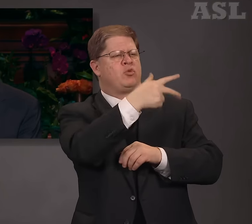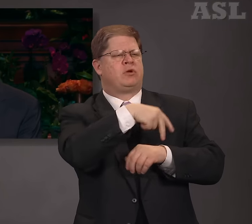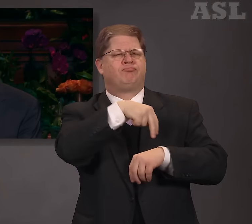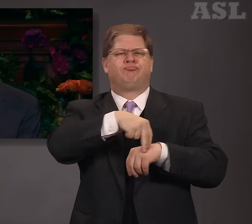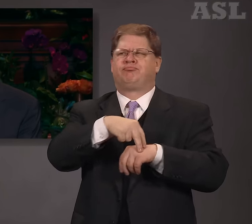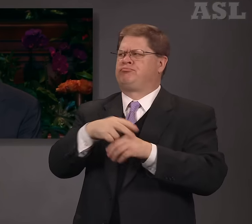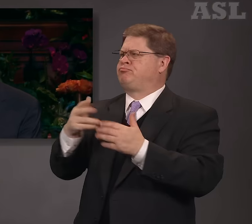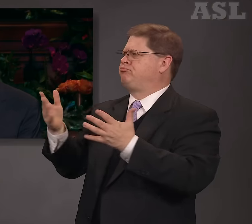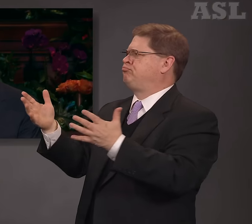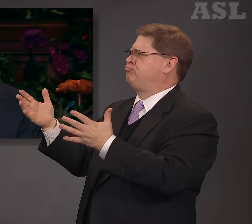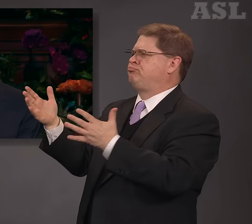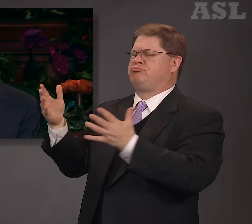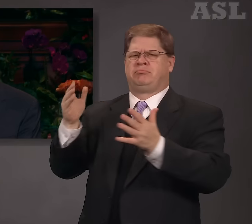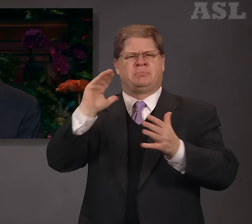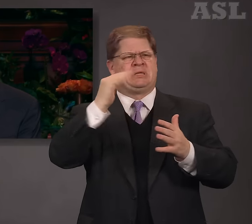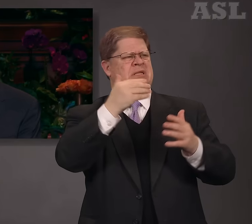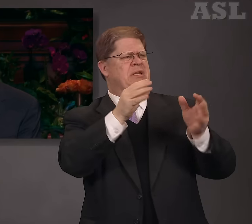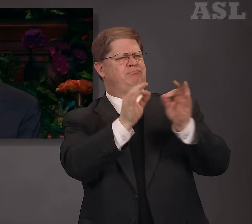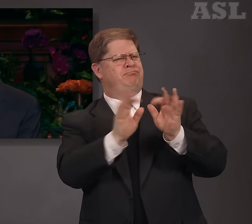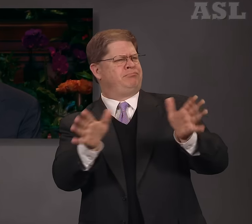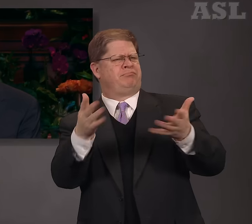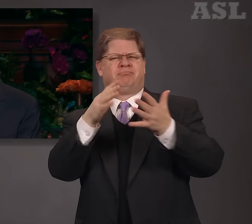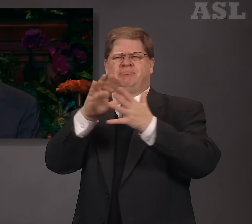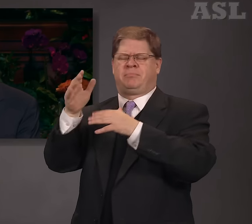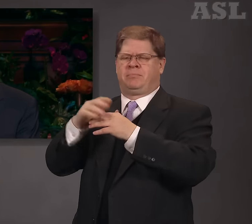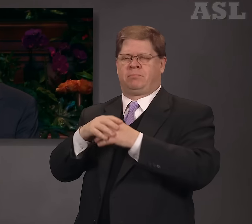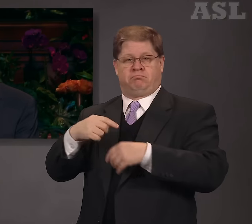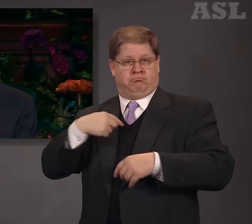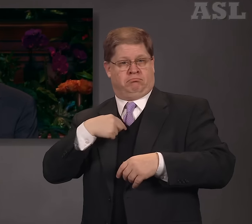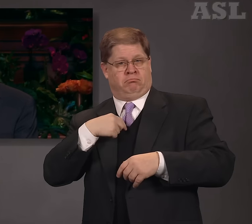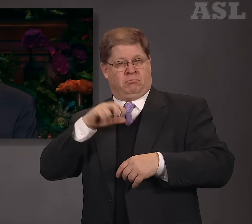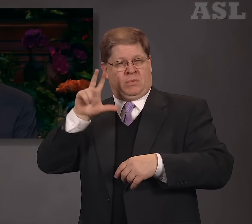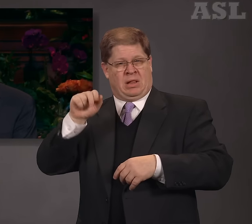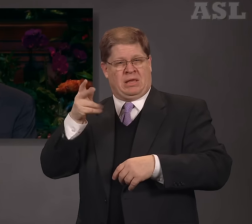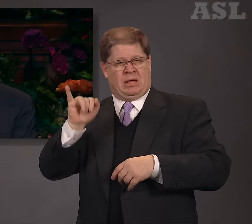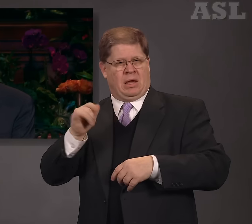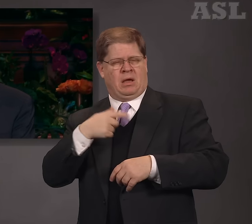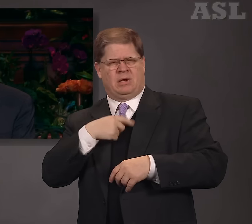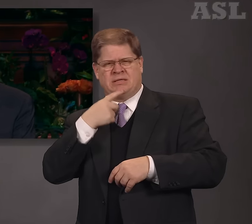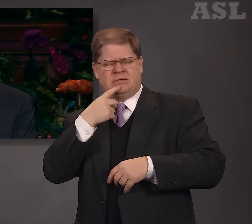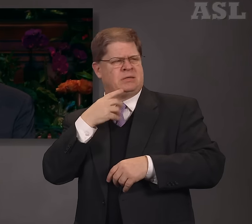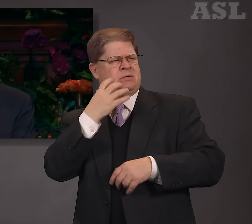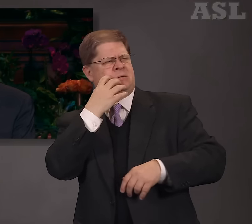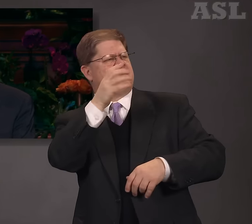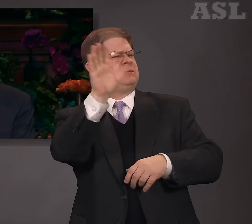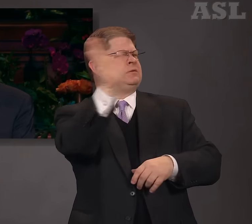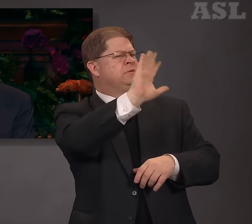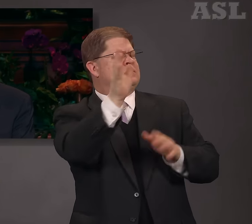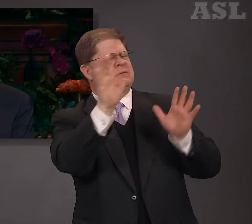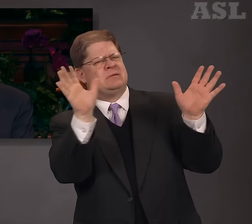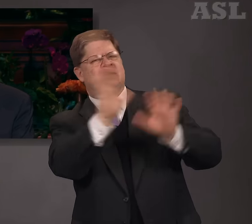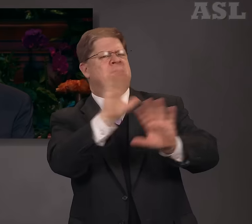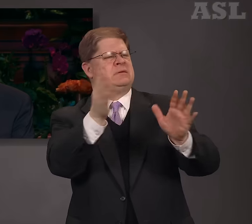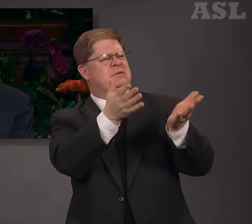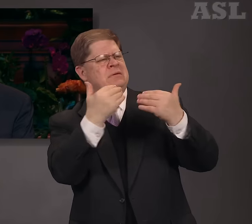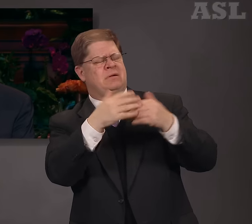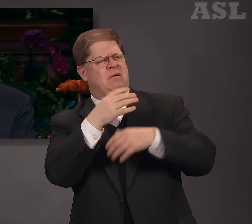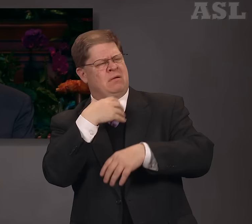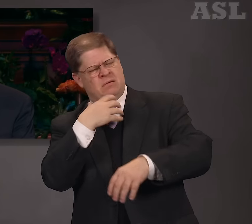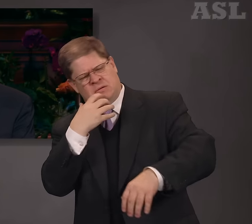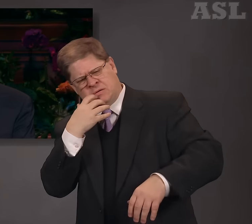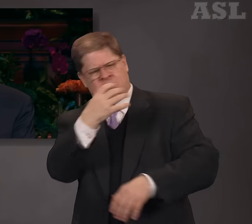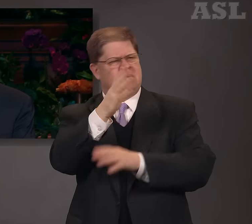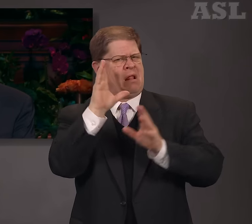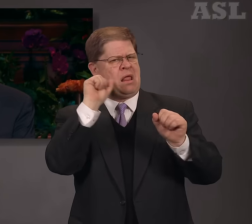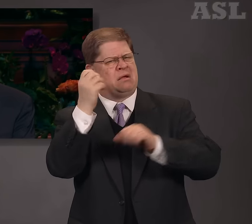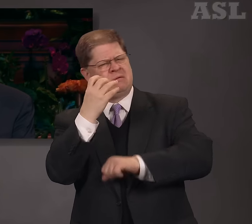not whither they should go. "I beckoned unto them," Lehi said, "and I also did say unto them with a loud